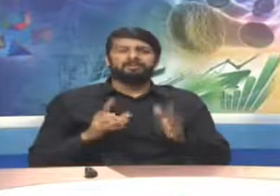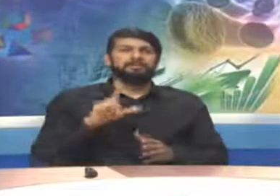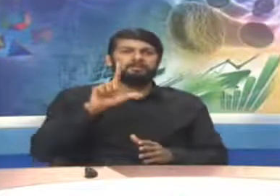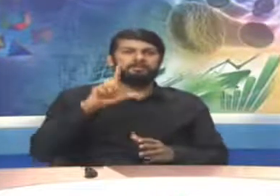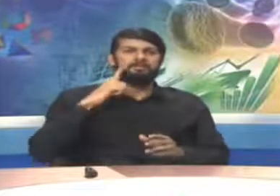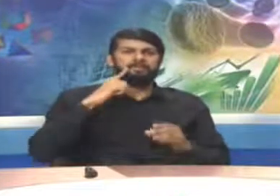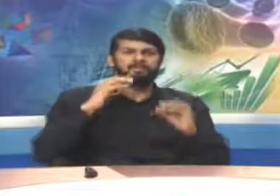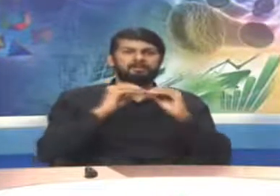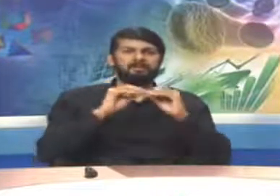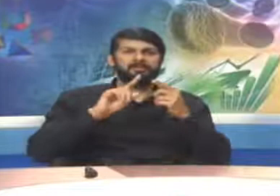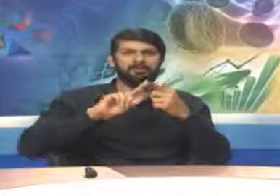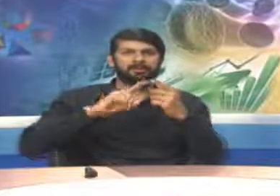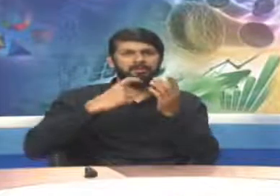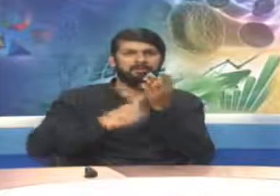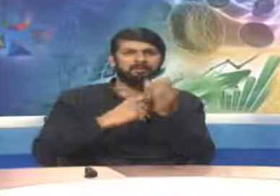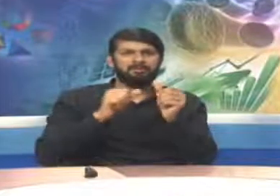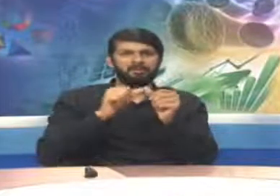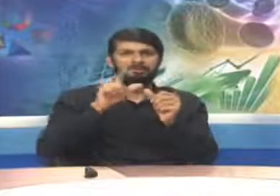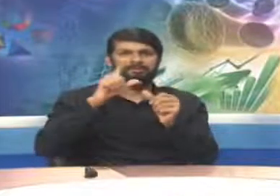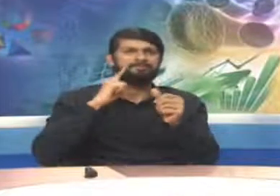The first topic is